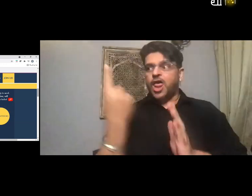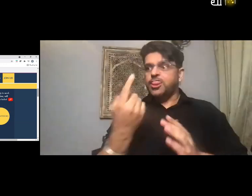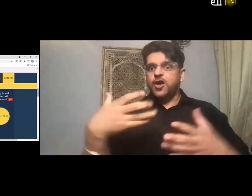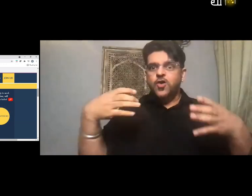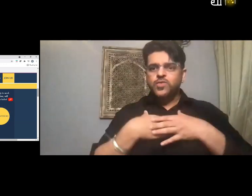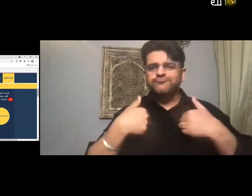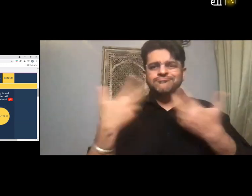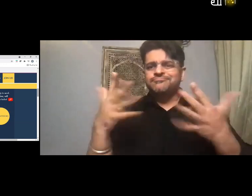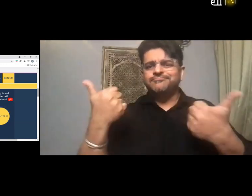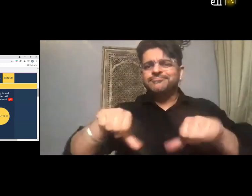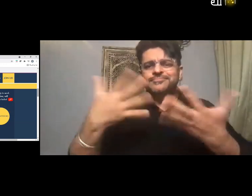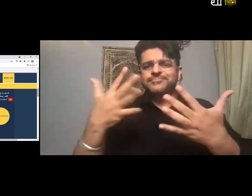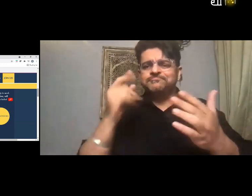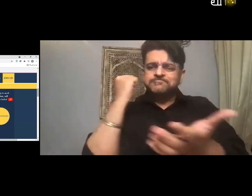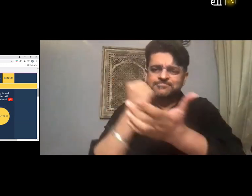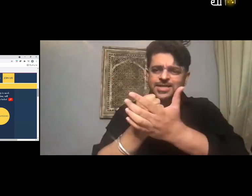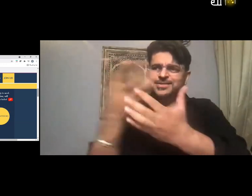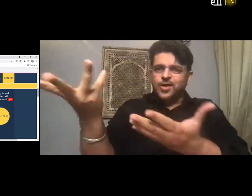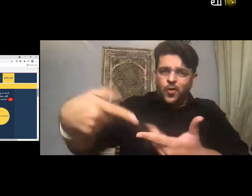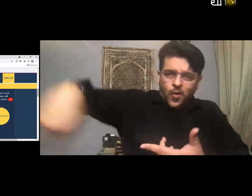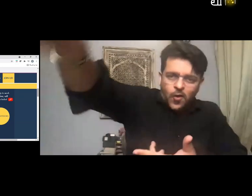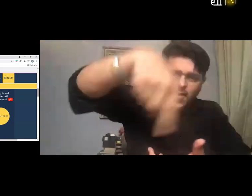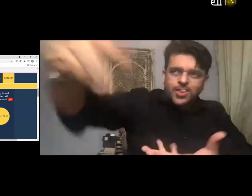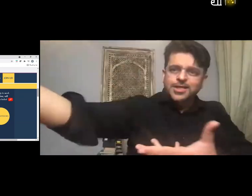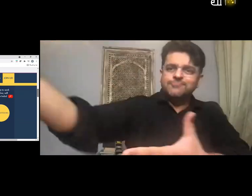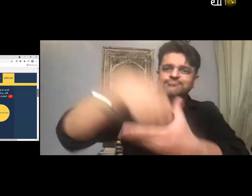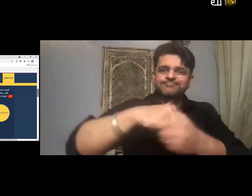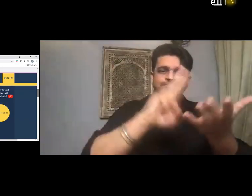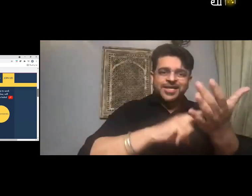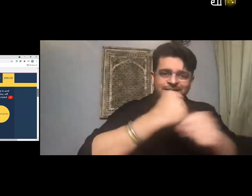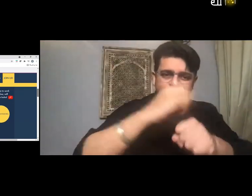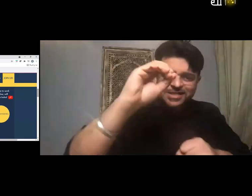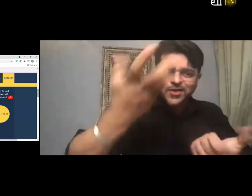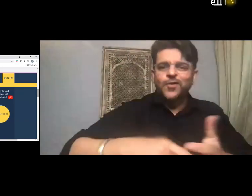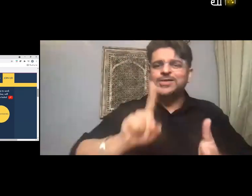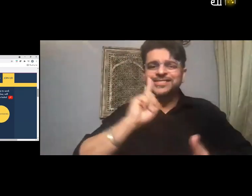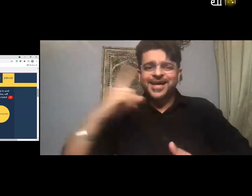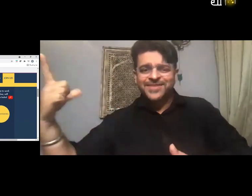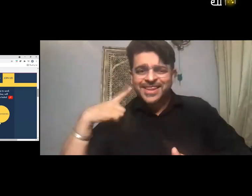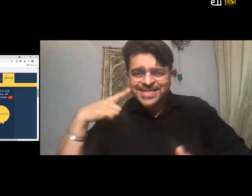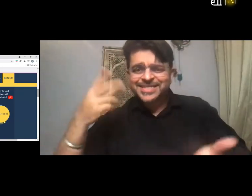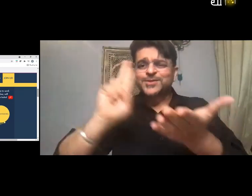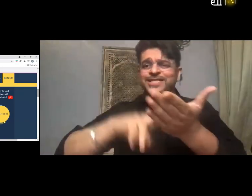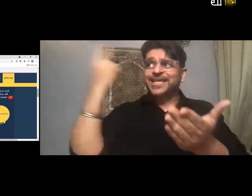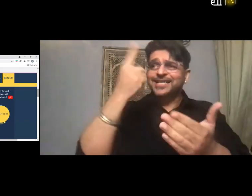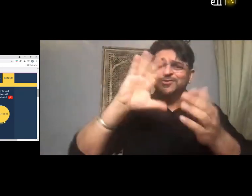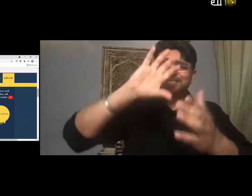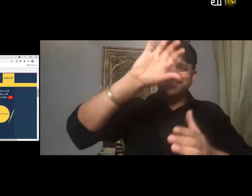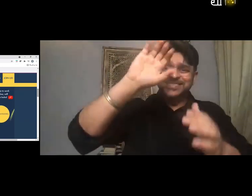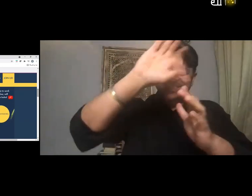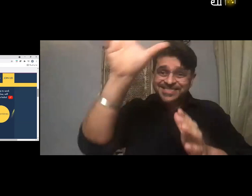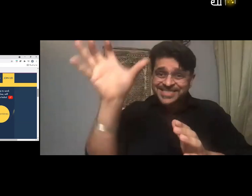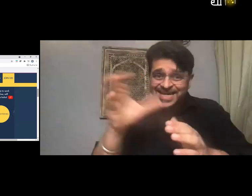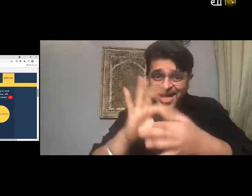So remember, Here a Million alone cannot work. We can't work alone in silos. We all want you, be it the NGOs, the deaf leaders,